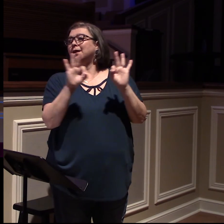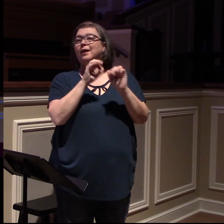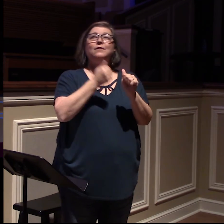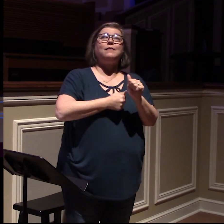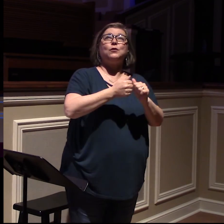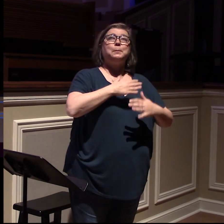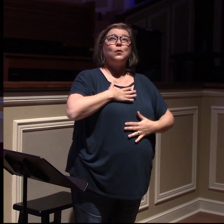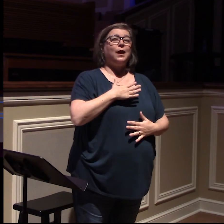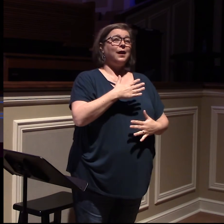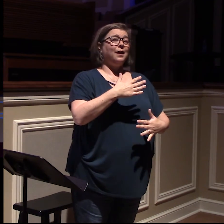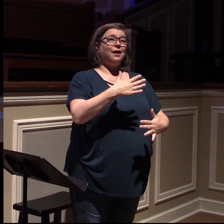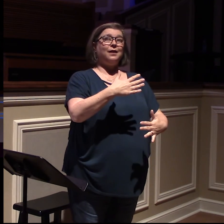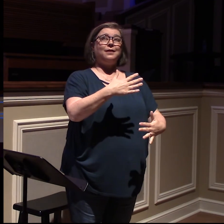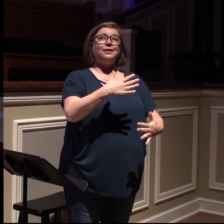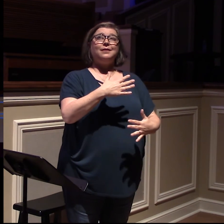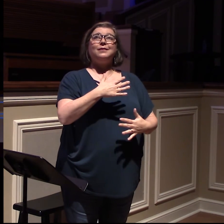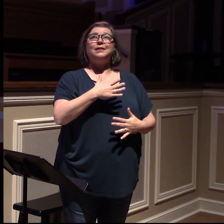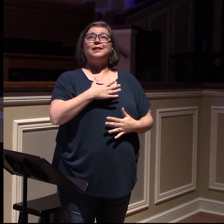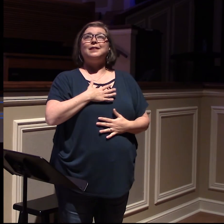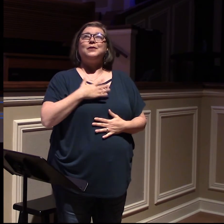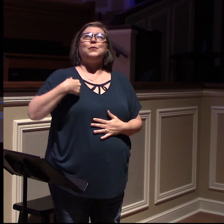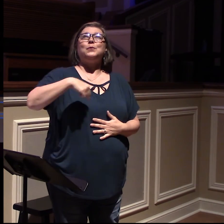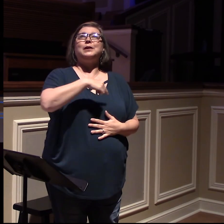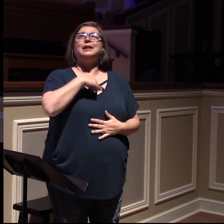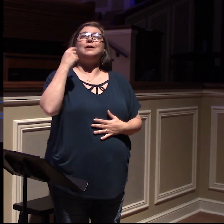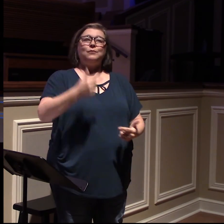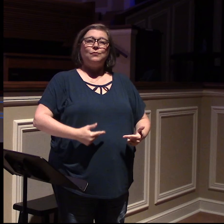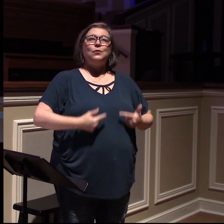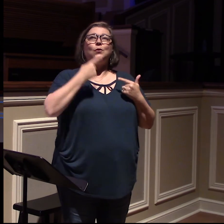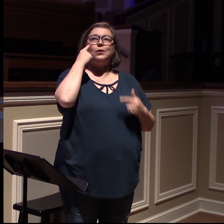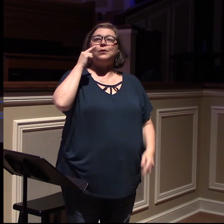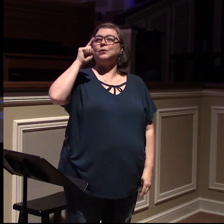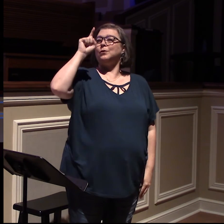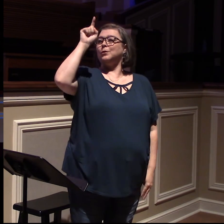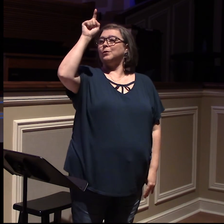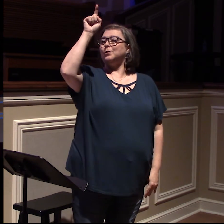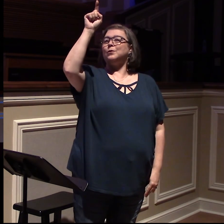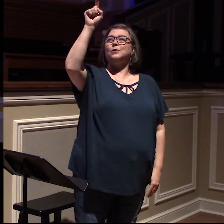Worthy of every breath we could ever breathe. We live for you.